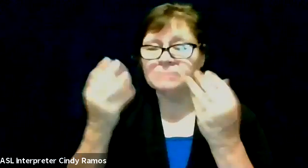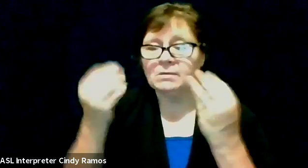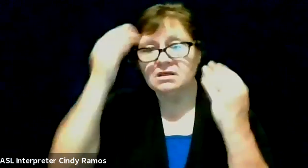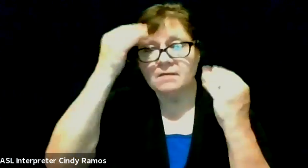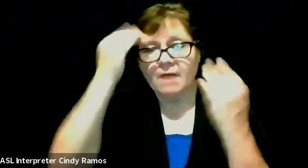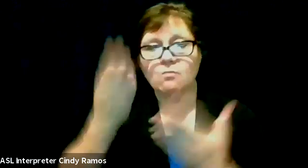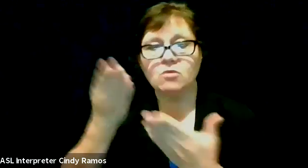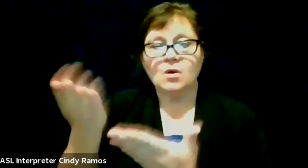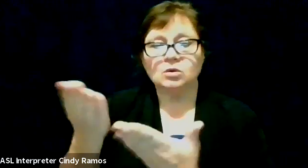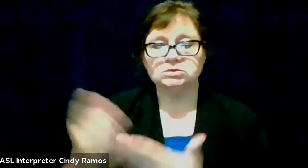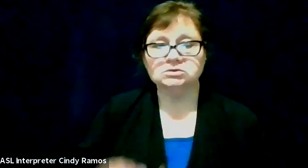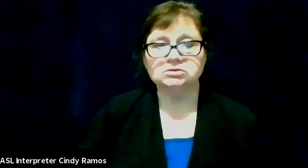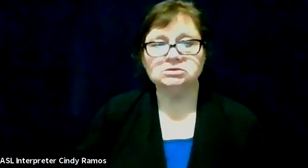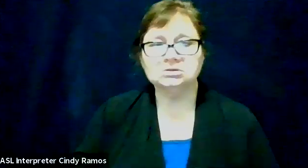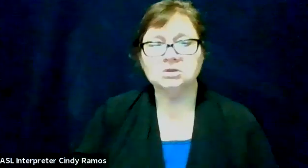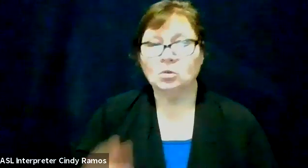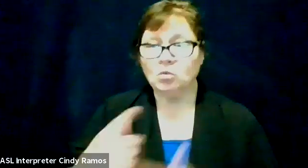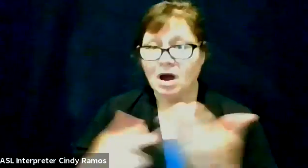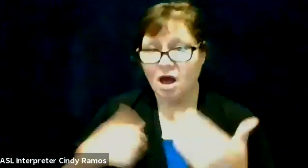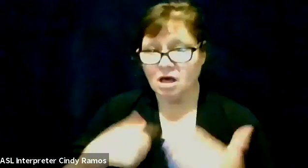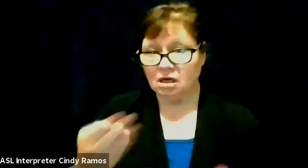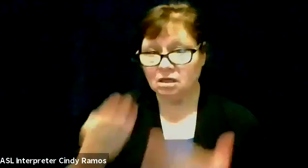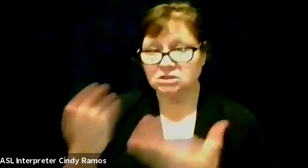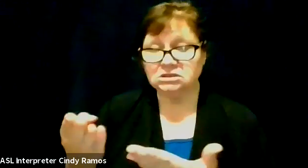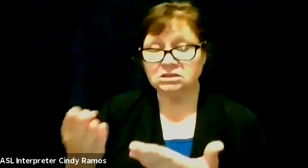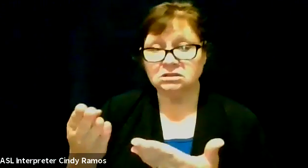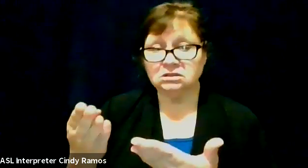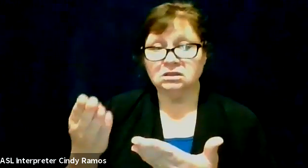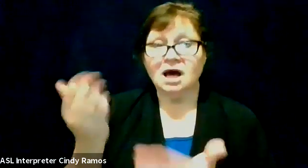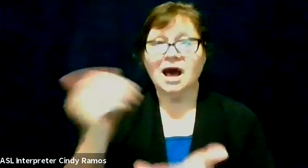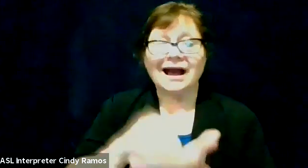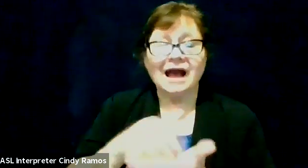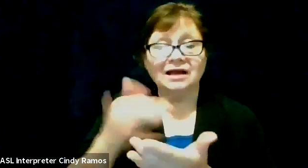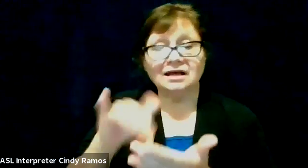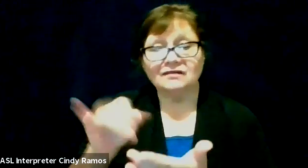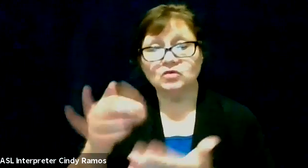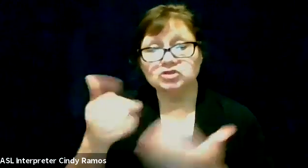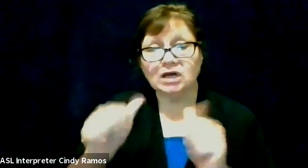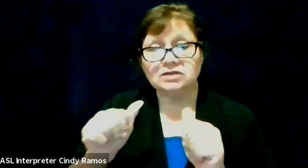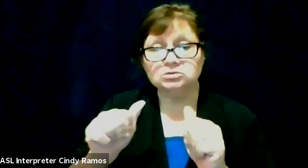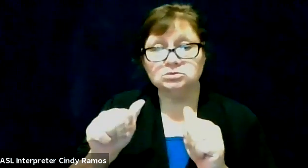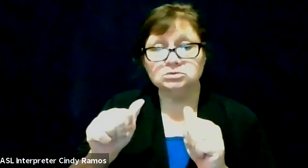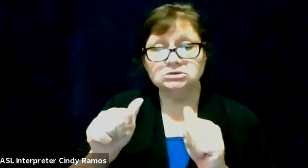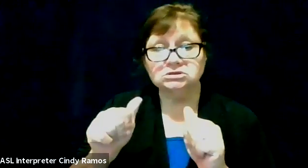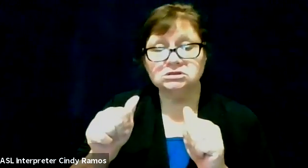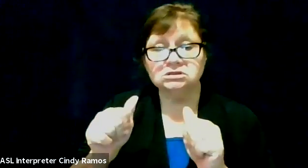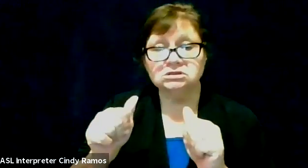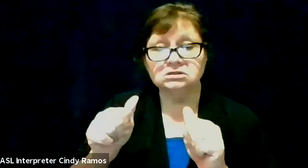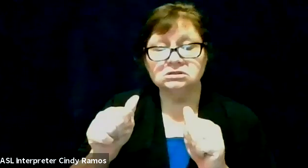proposal. And what I would suggest is, I think, you know, again, if we're trying to get a handle on